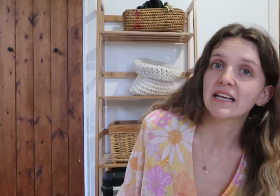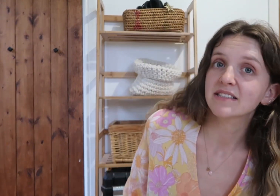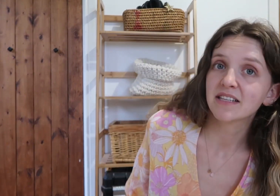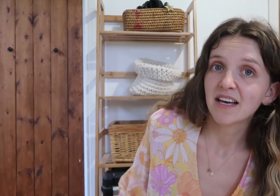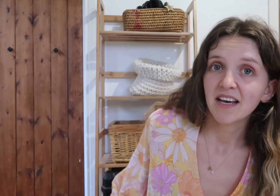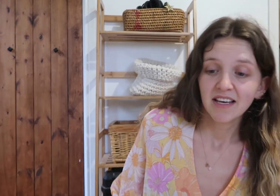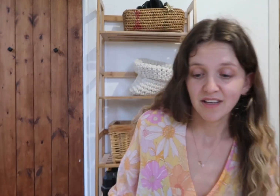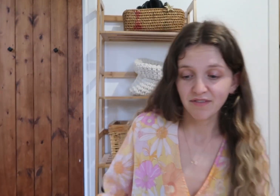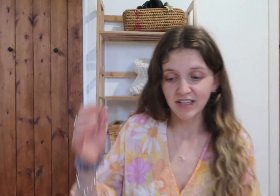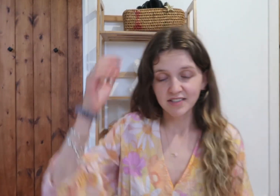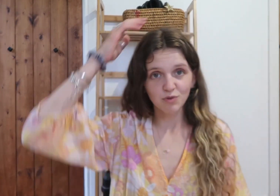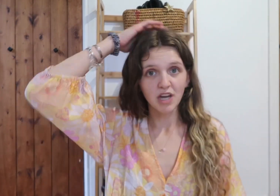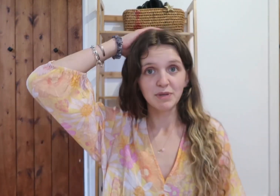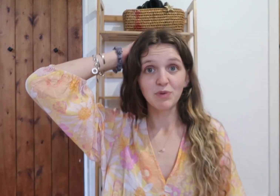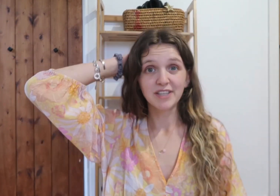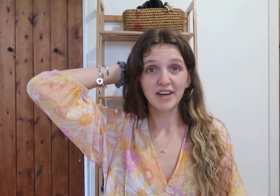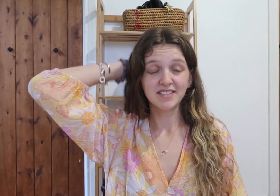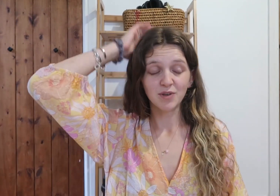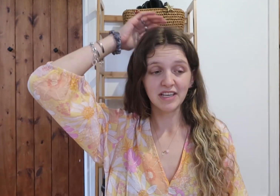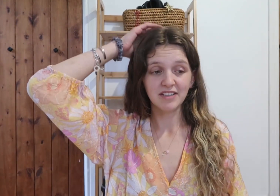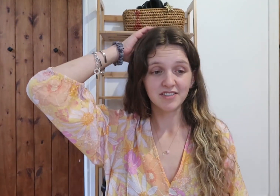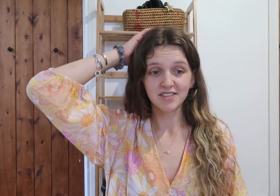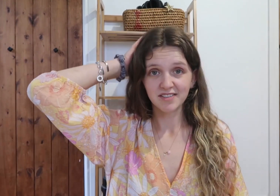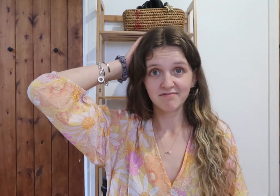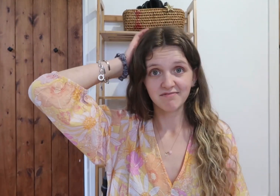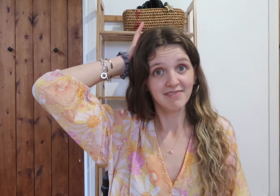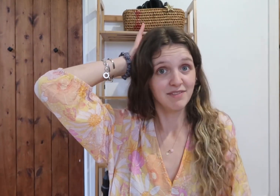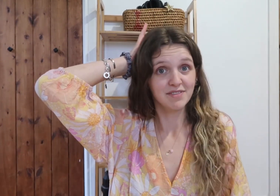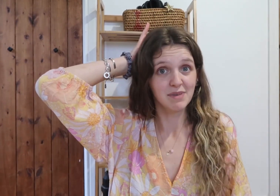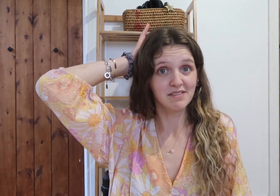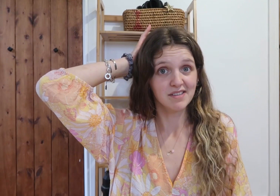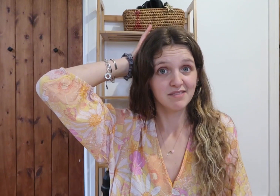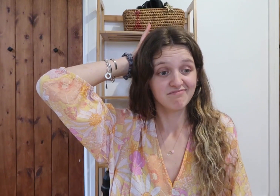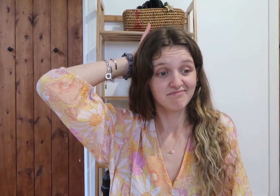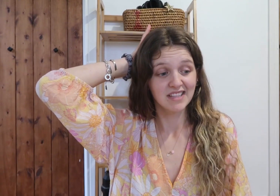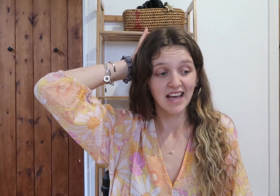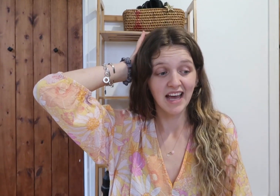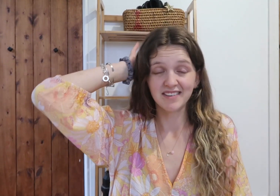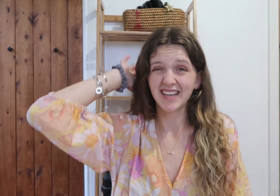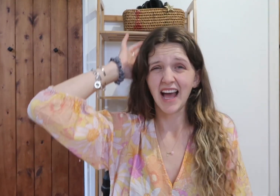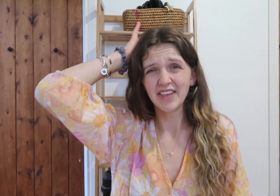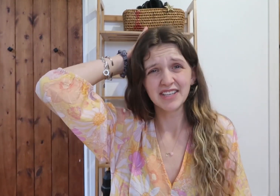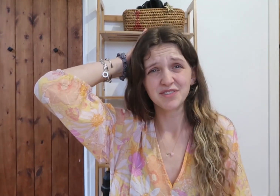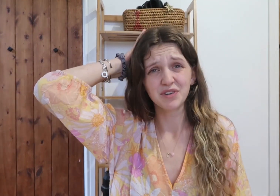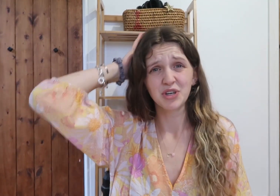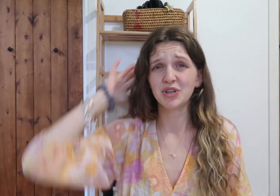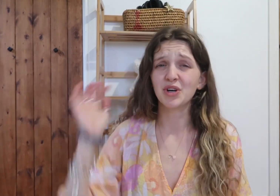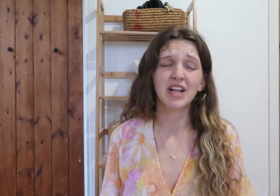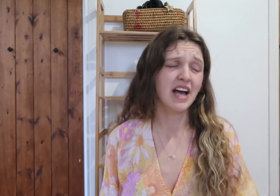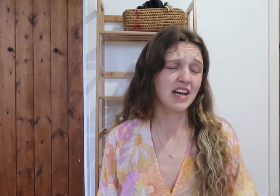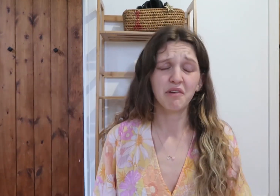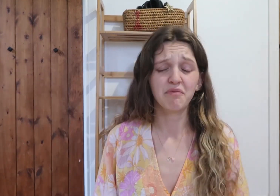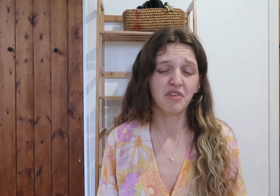and he feeds all the time. He's breastfed, so he just loves milk, and I think it's just for a cuddle,